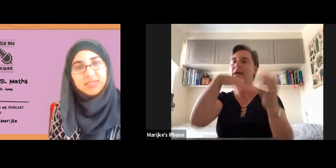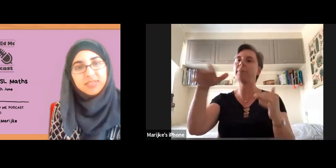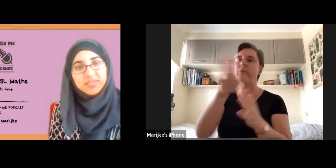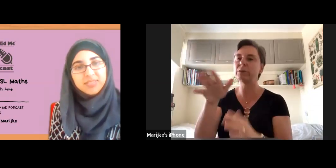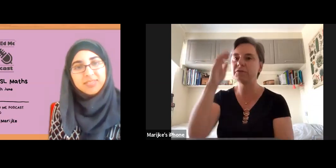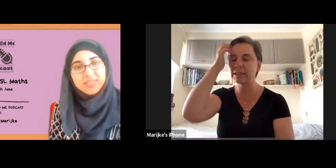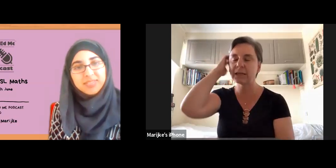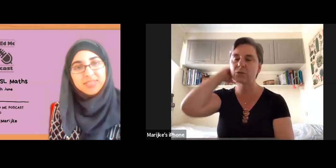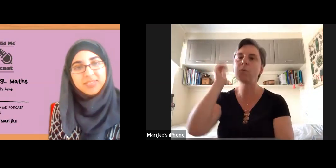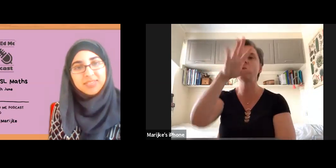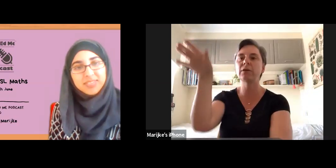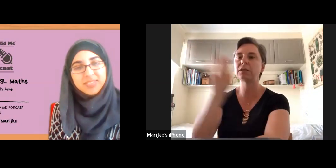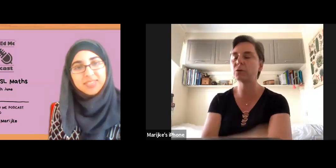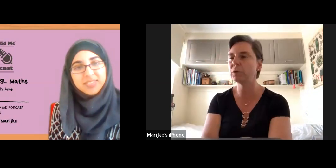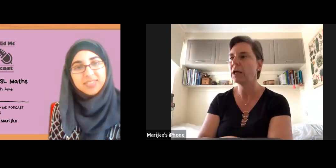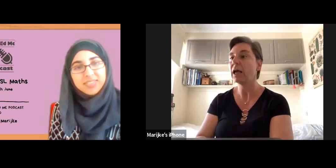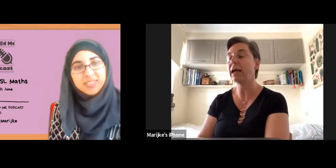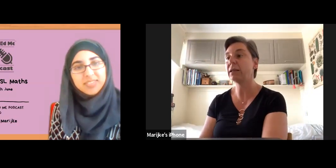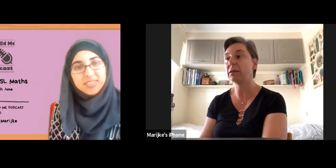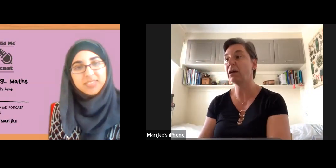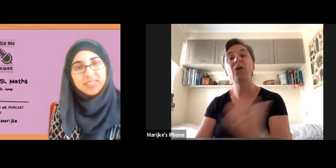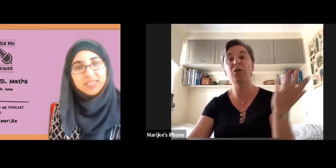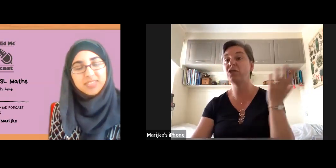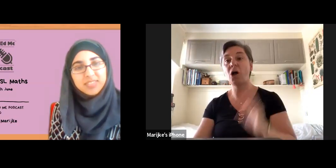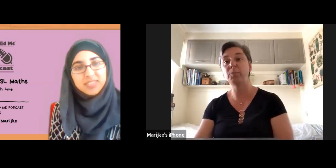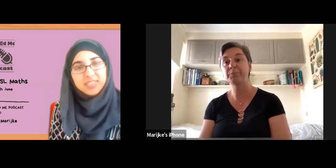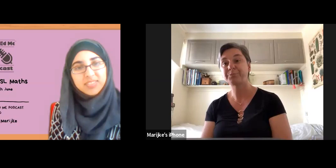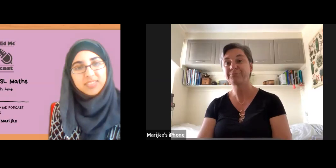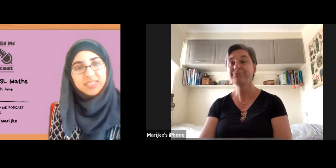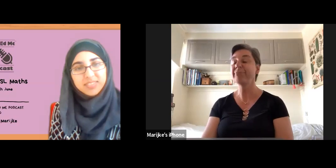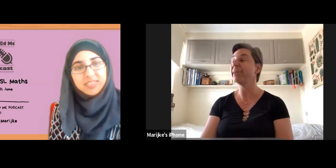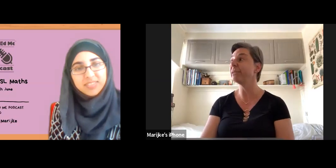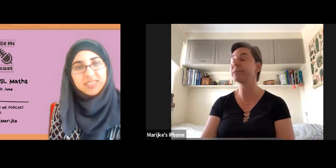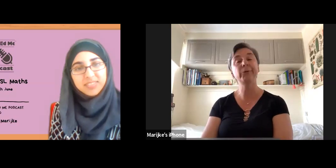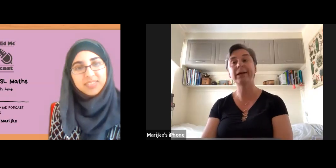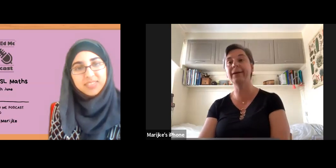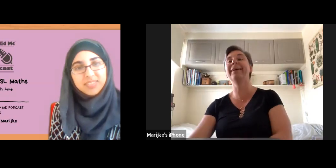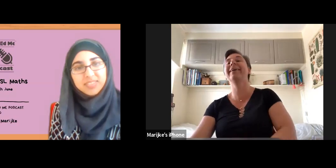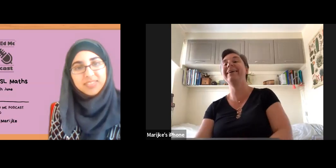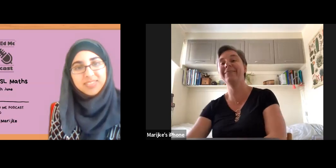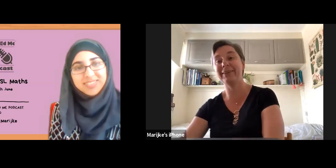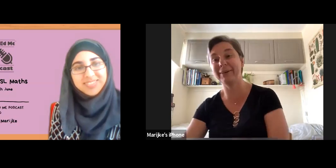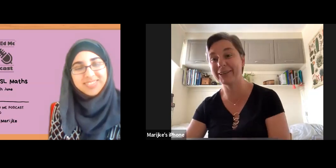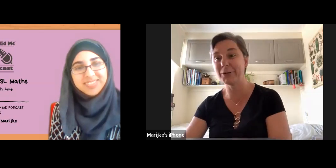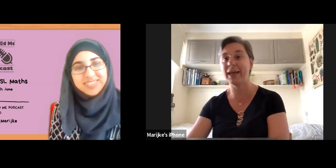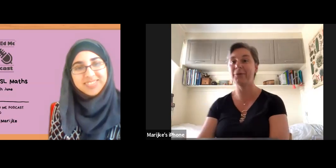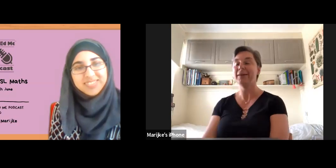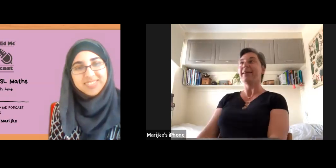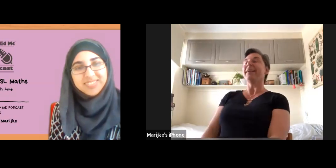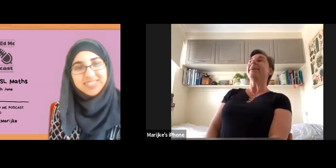I'm going too fast now. So I walked around the school and I got offered a job. And I was like, okay, what am I going to do now? So